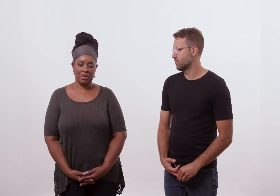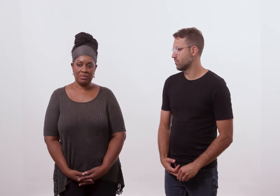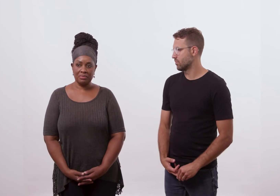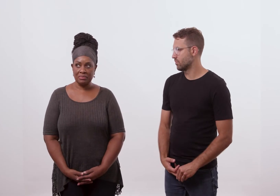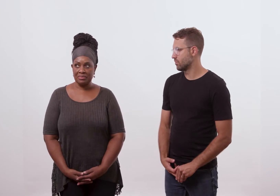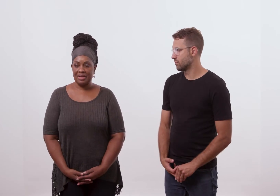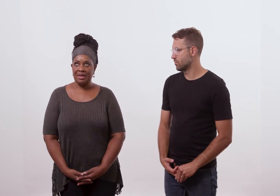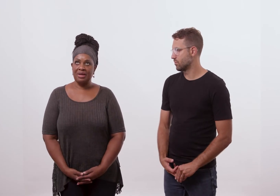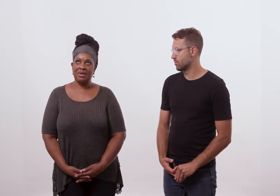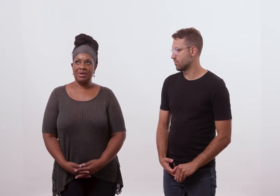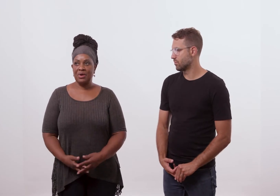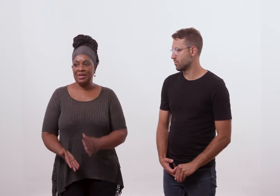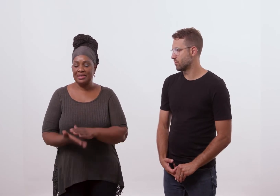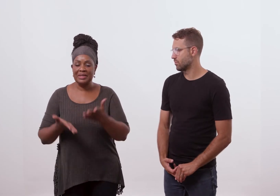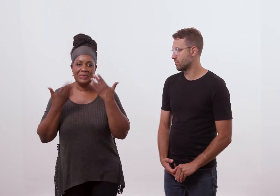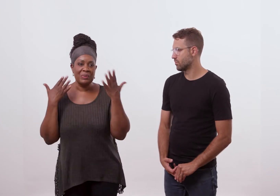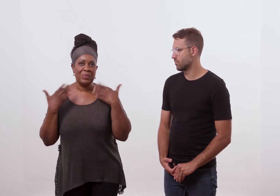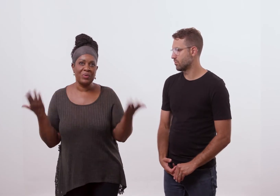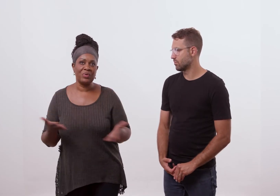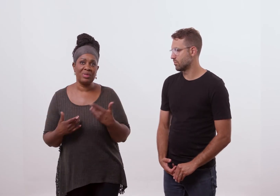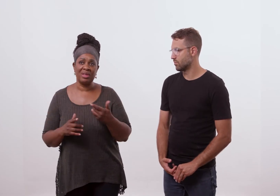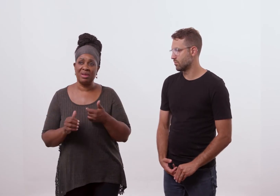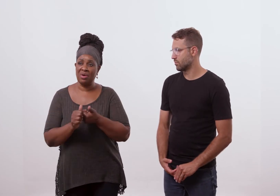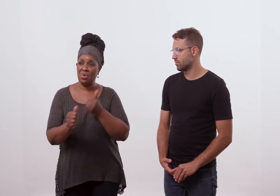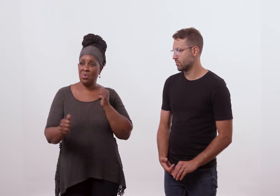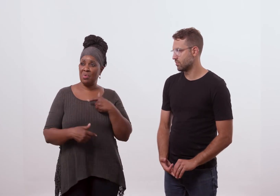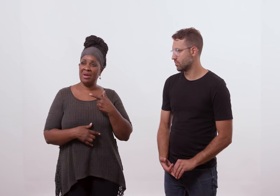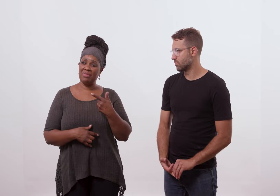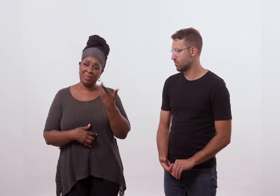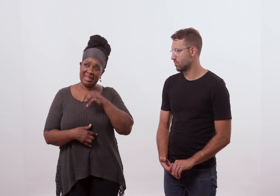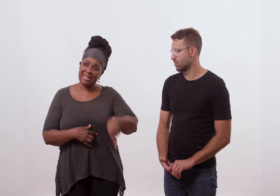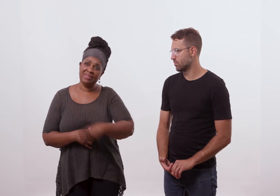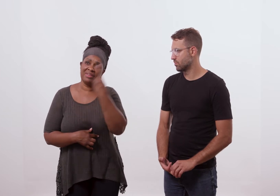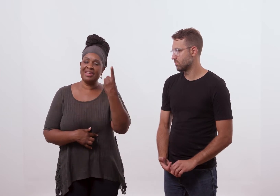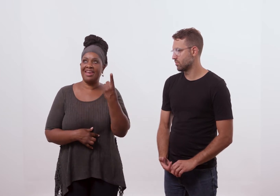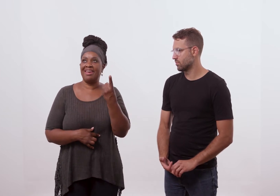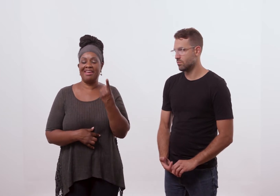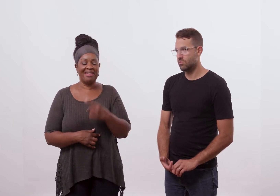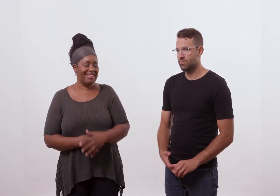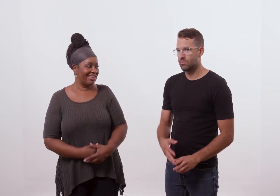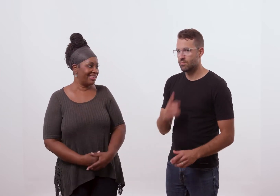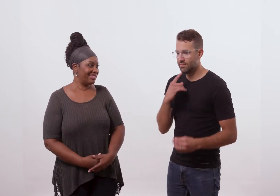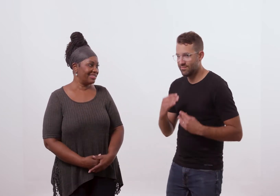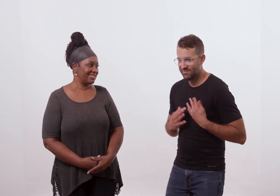It's nice and cool here, away from the heat of day. Only to bask in the warmth of you.